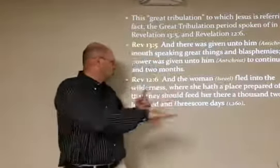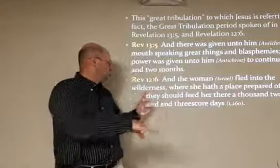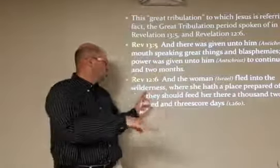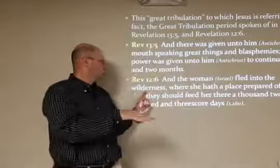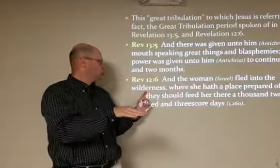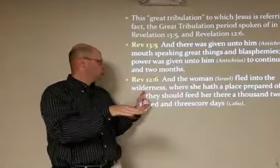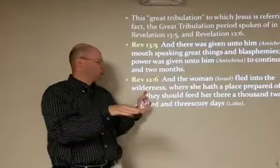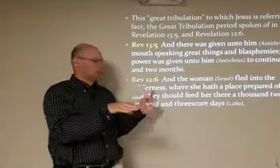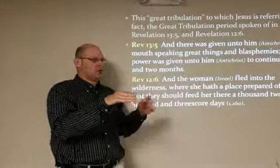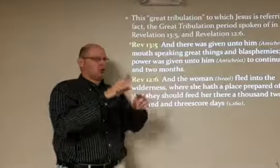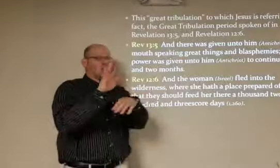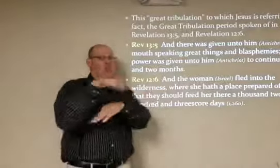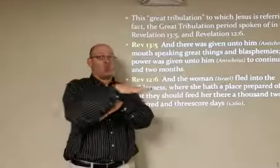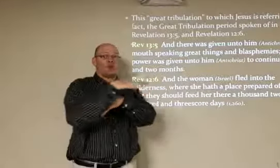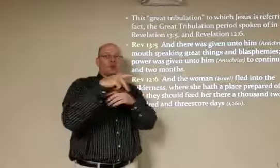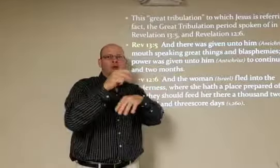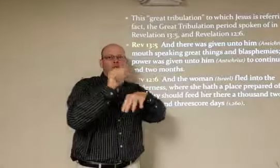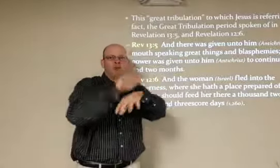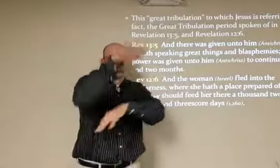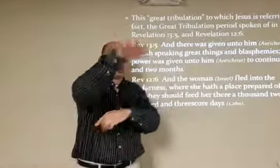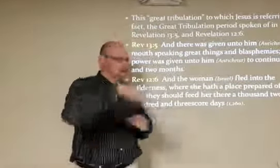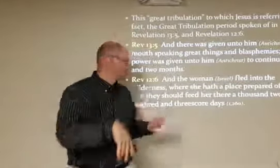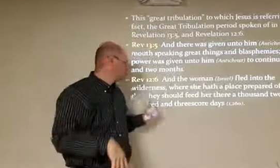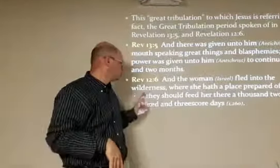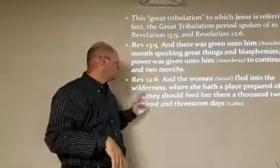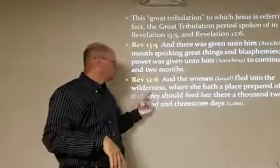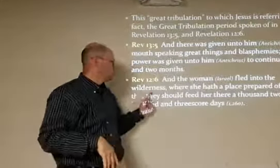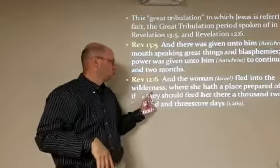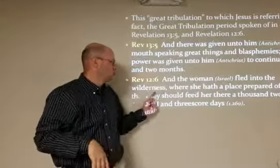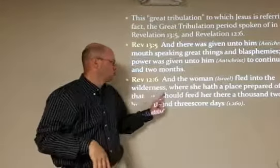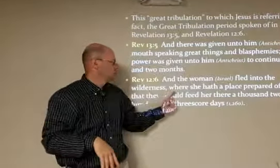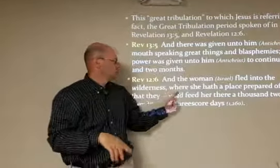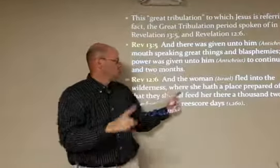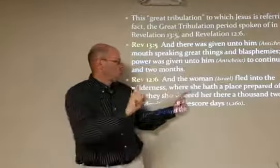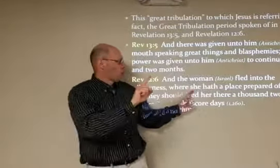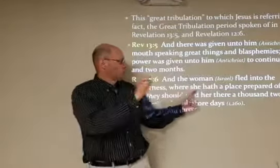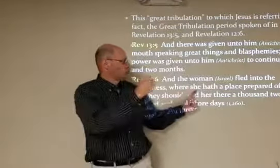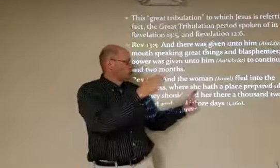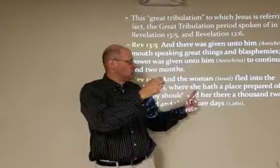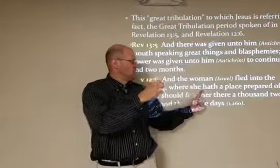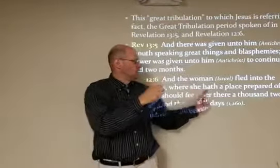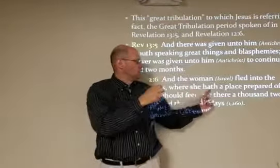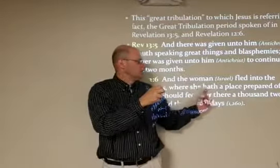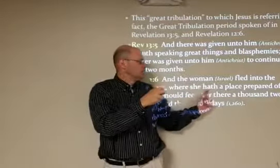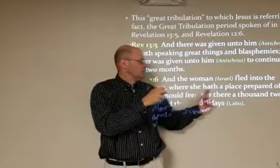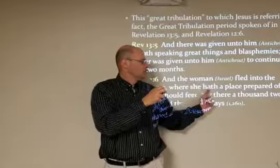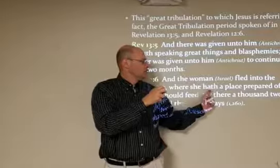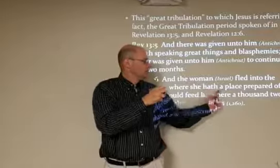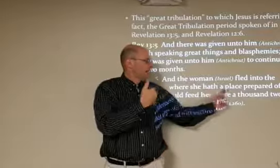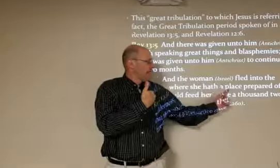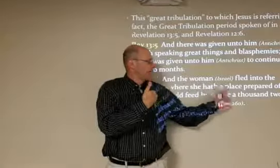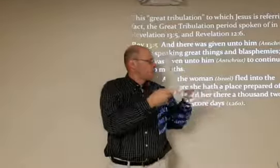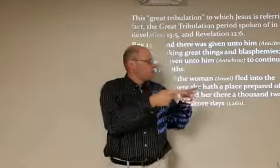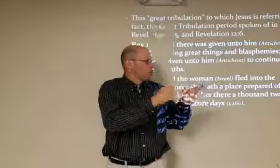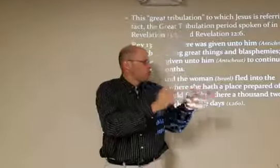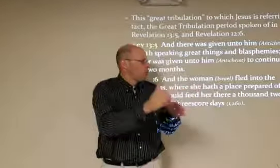And the woman fled into the wilderness, mountains, where she hath a place prepared